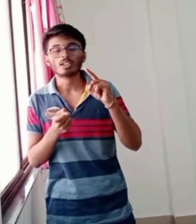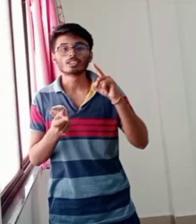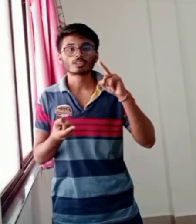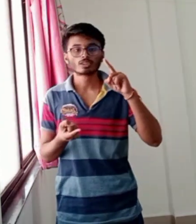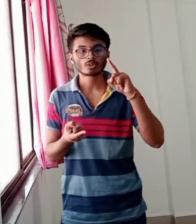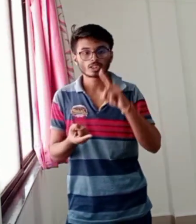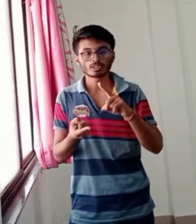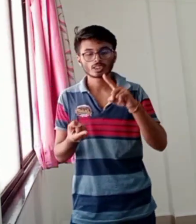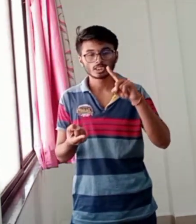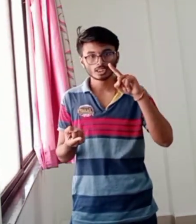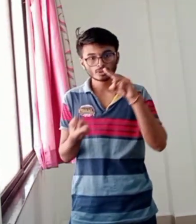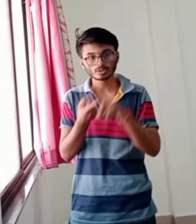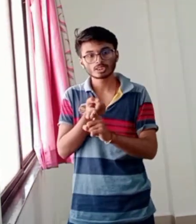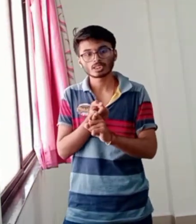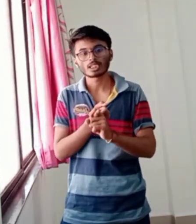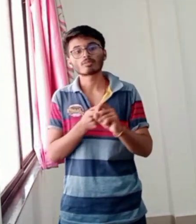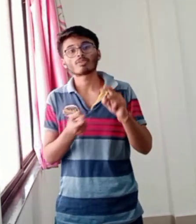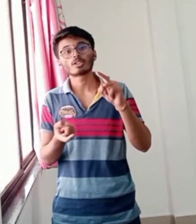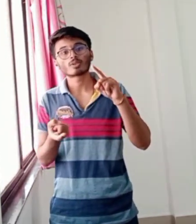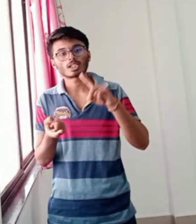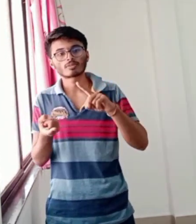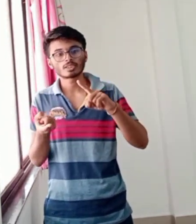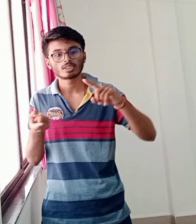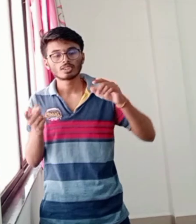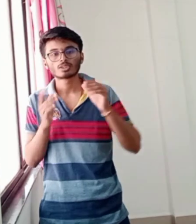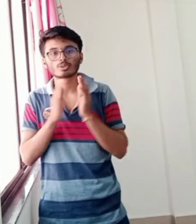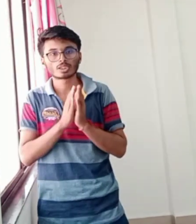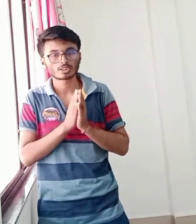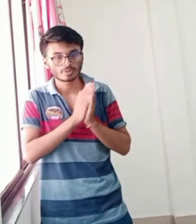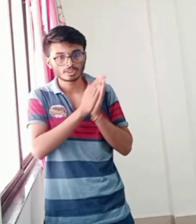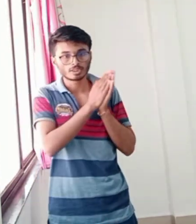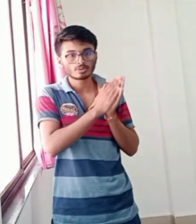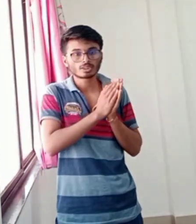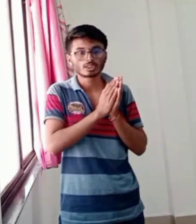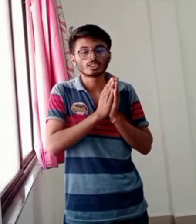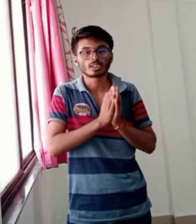The sugar we use 5 carbon sugar we use the